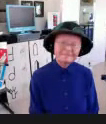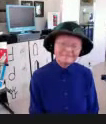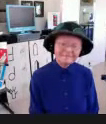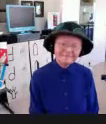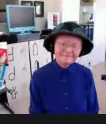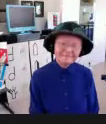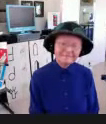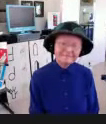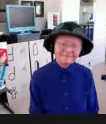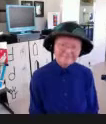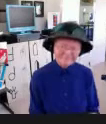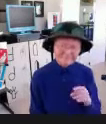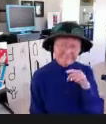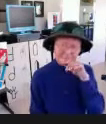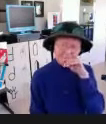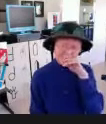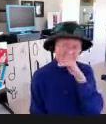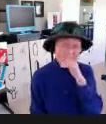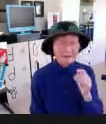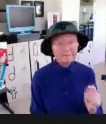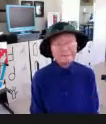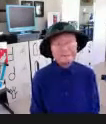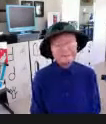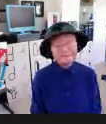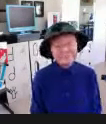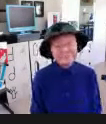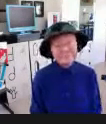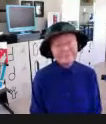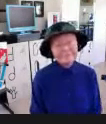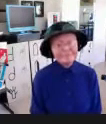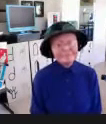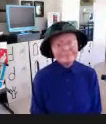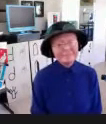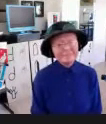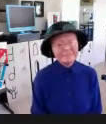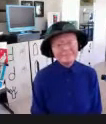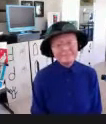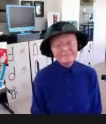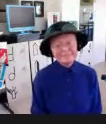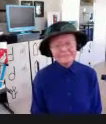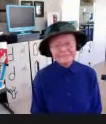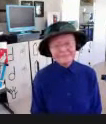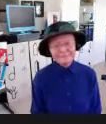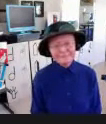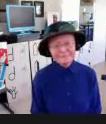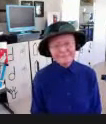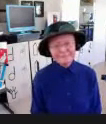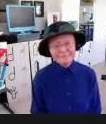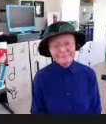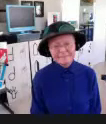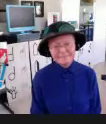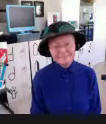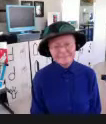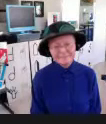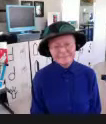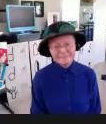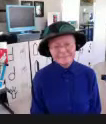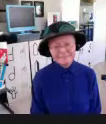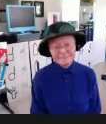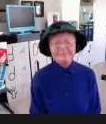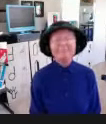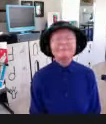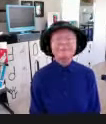produce classified predicates. So we have a straight walk down a quarter, we have a random walk down a